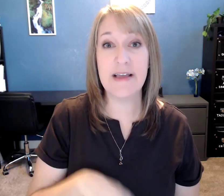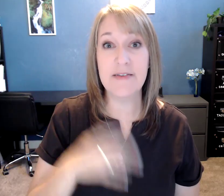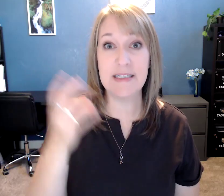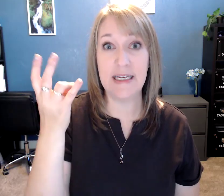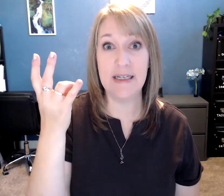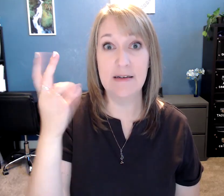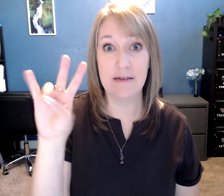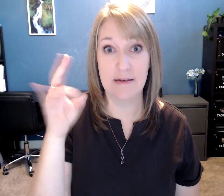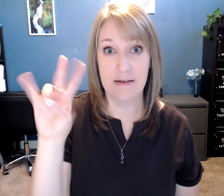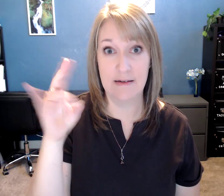17,